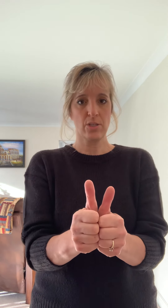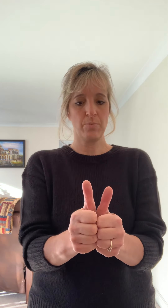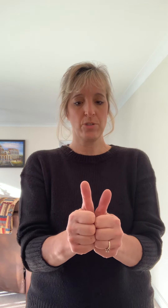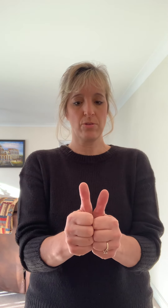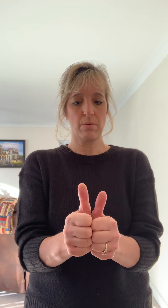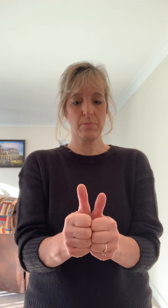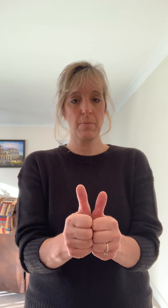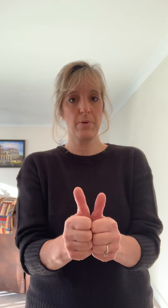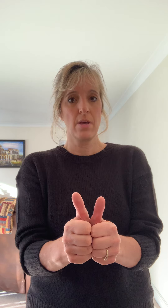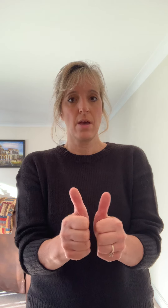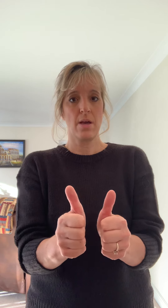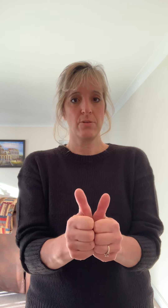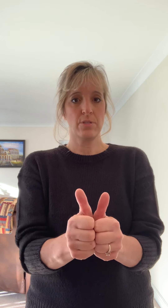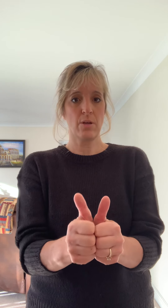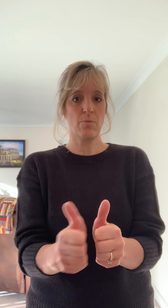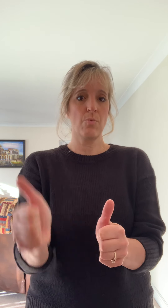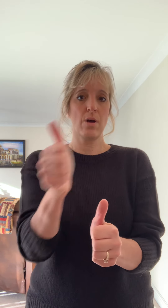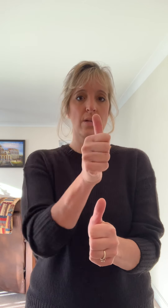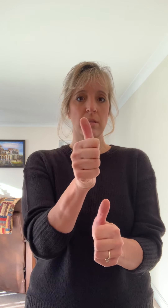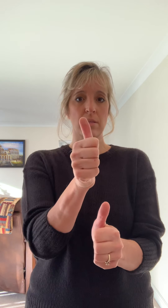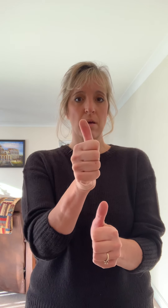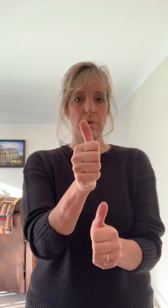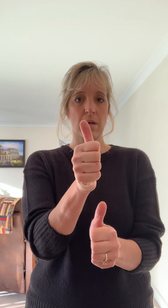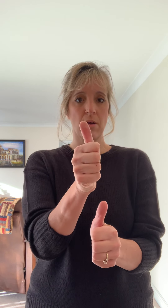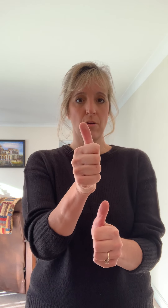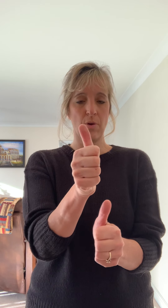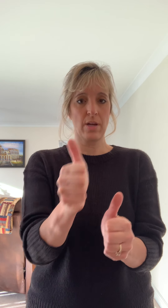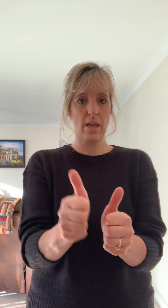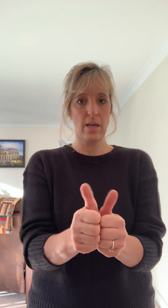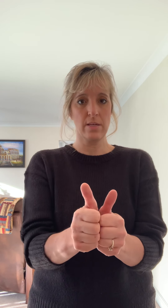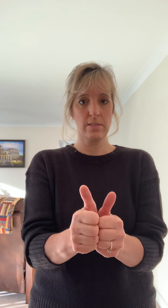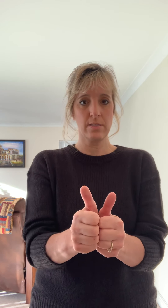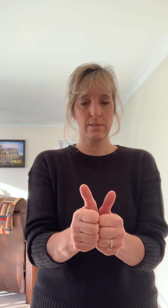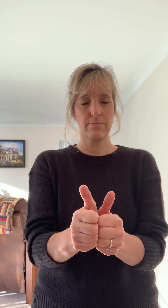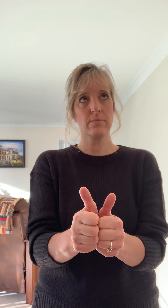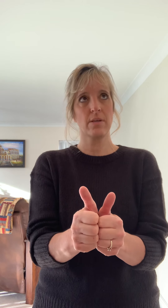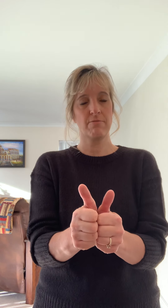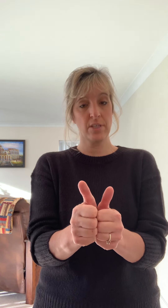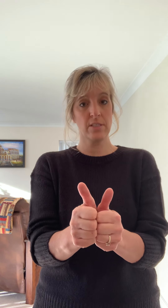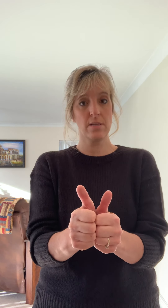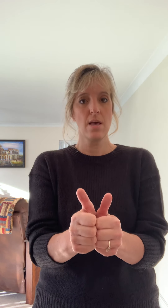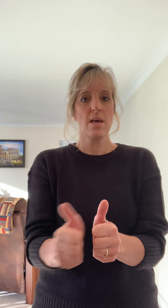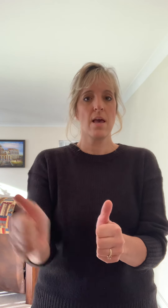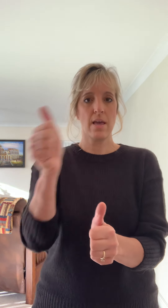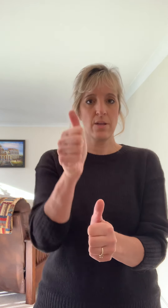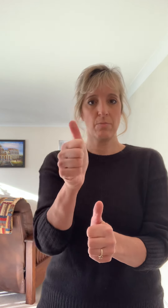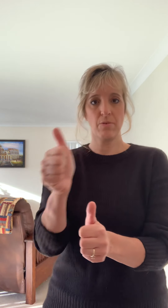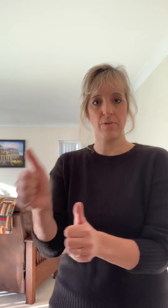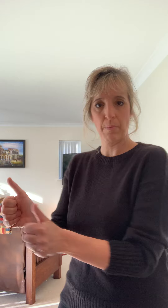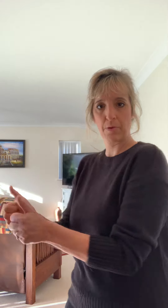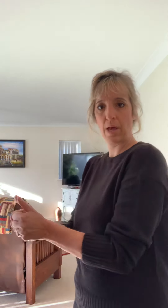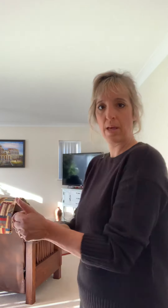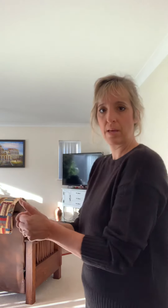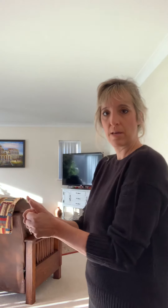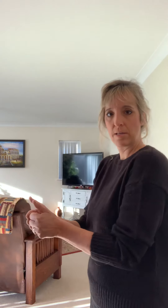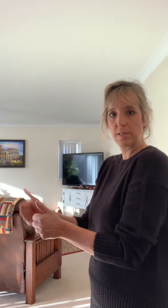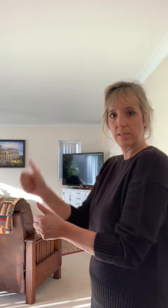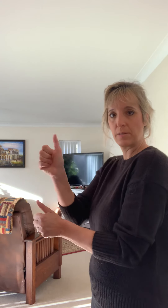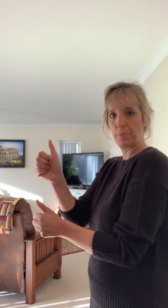put your thumbs up and you take one thumb or one hand, fist, and you move it up, okay?